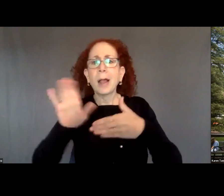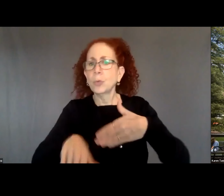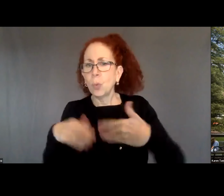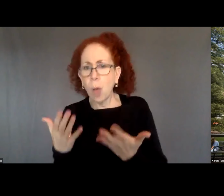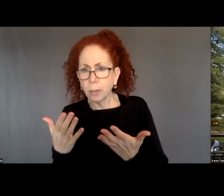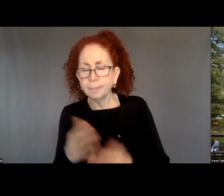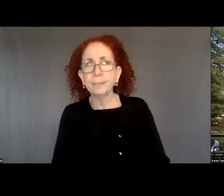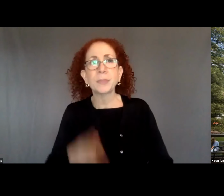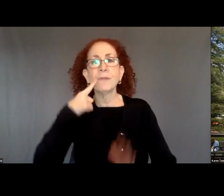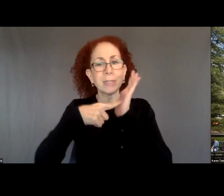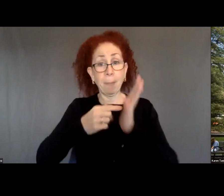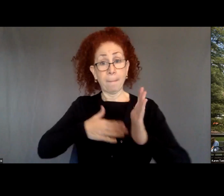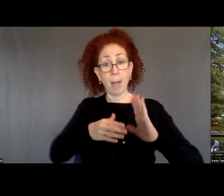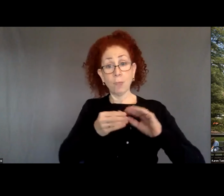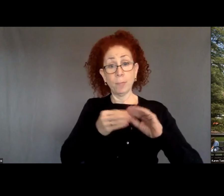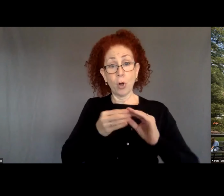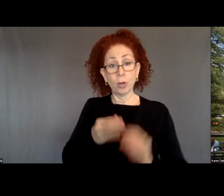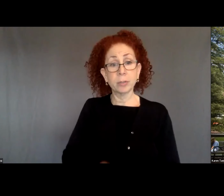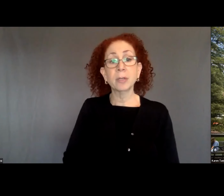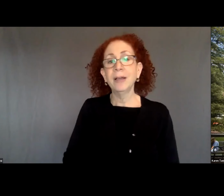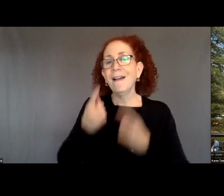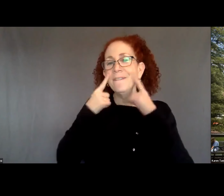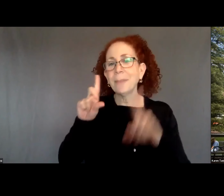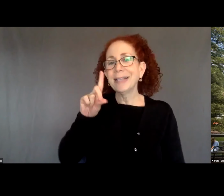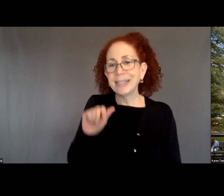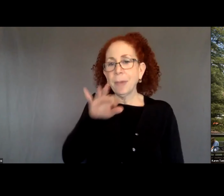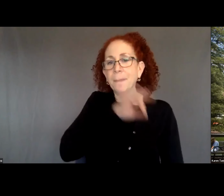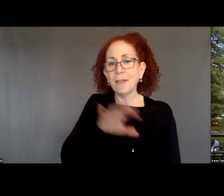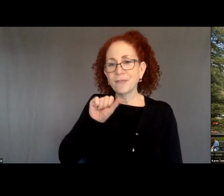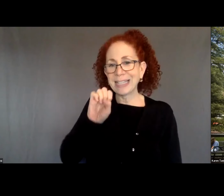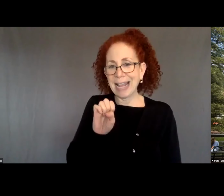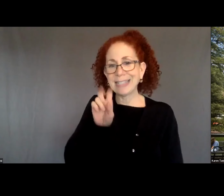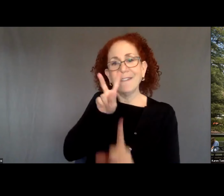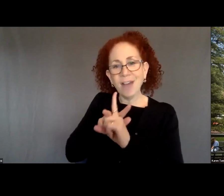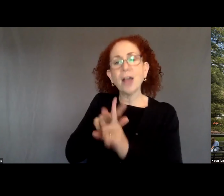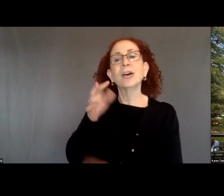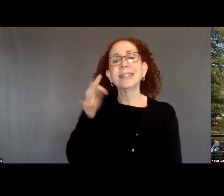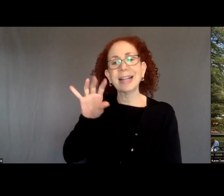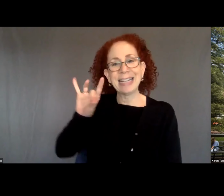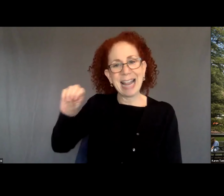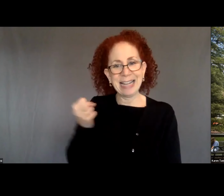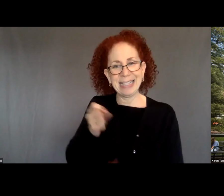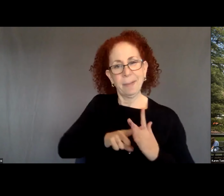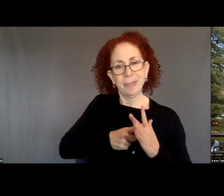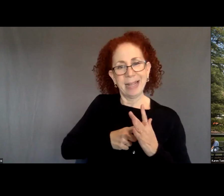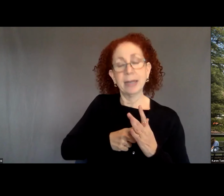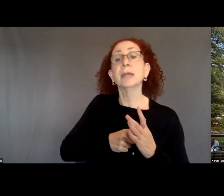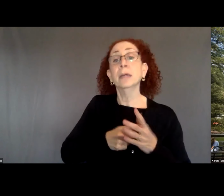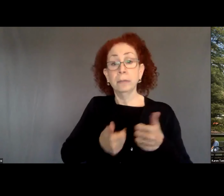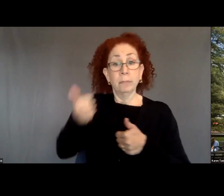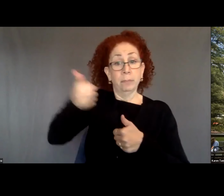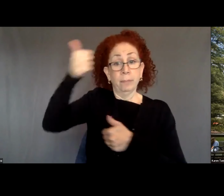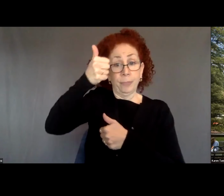So for example, my remarks were about a famous disability benefits case that was filed in the early 1980s and reached the Supreme Court